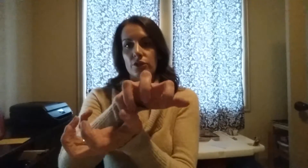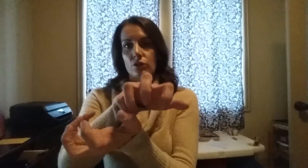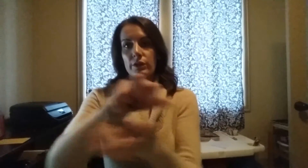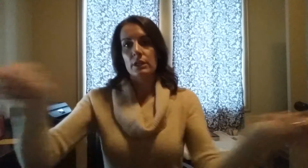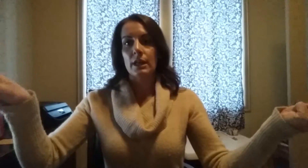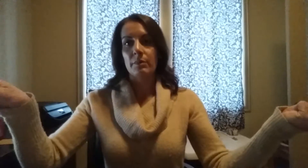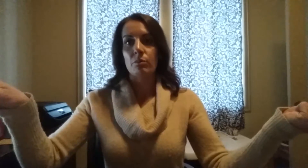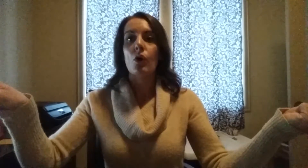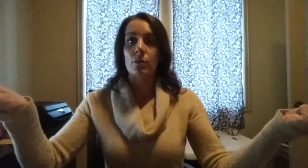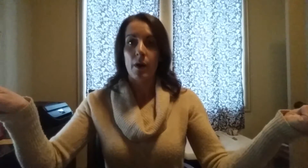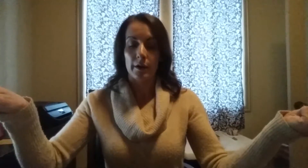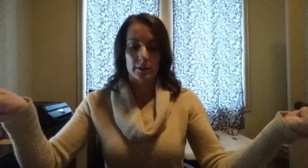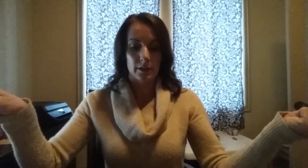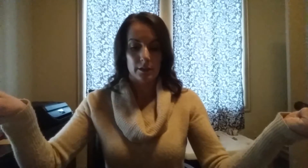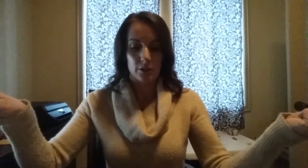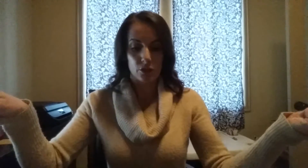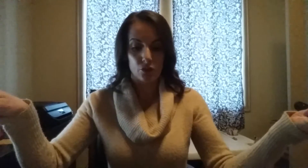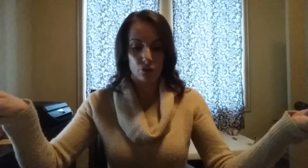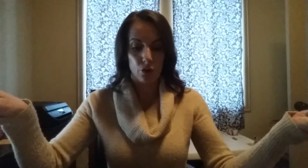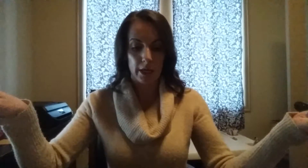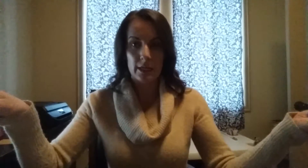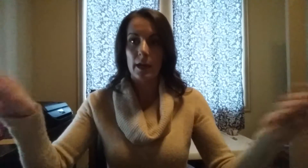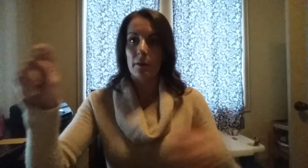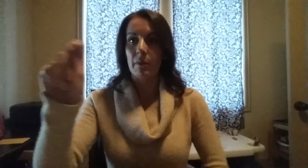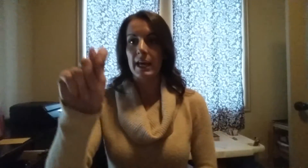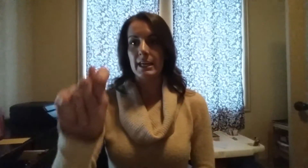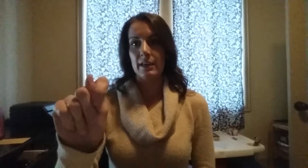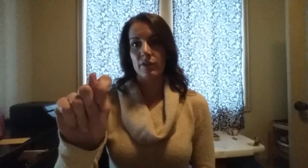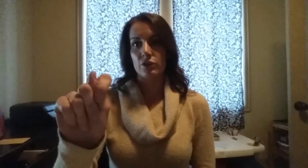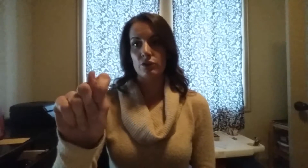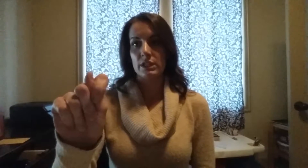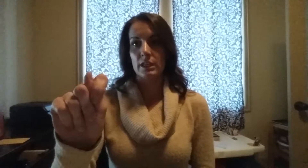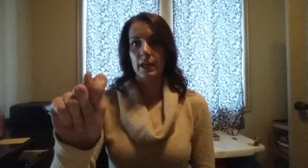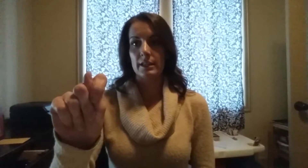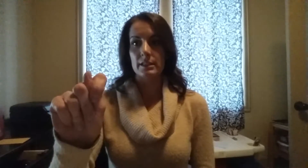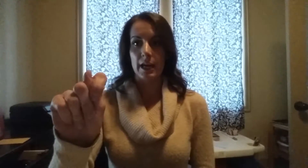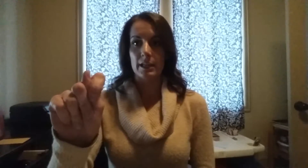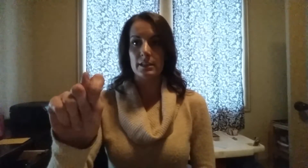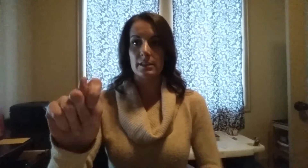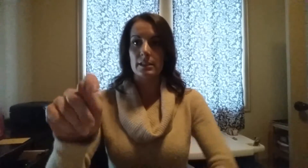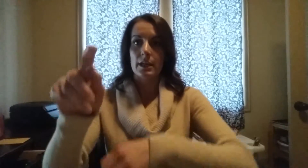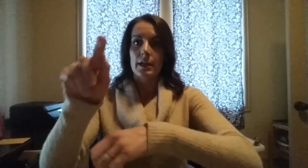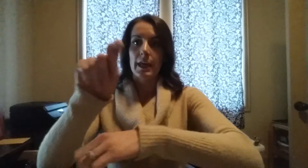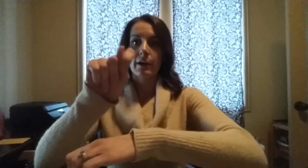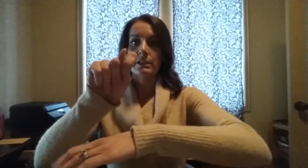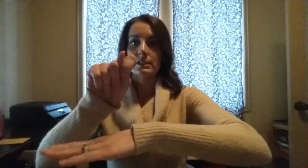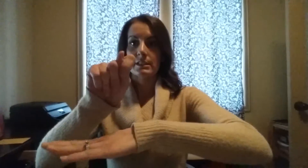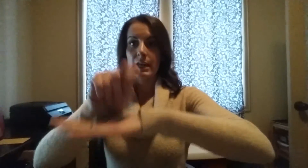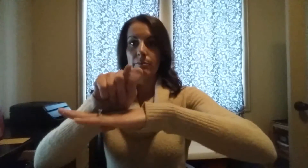to crinkle up and pull apart. Destroyed by, and there's your T again, Titus. Herod's